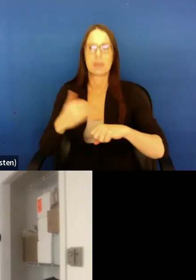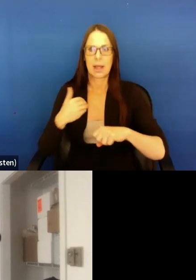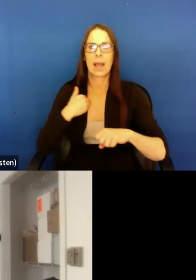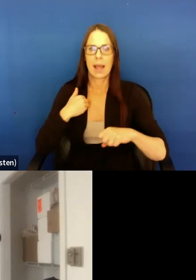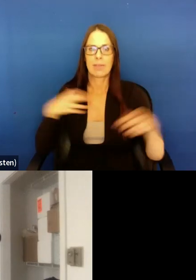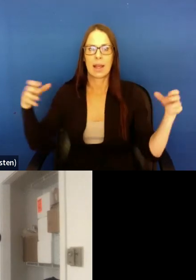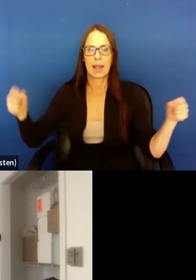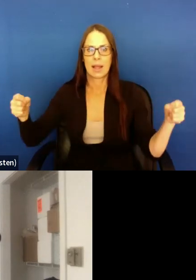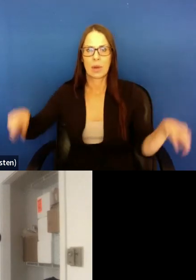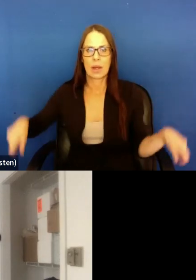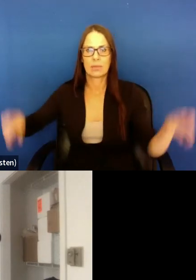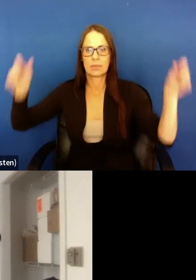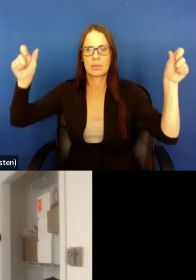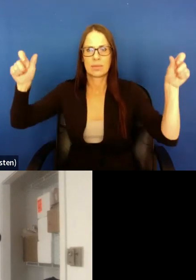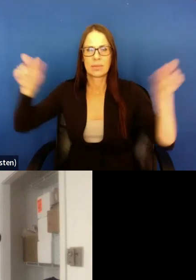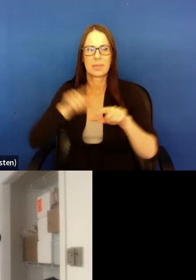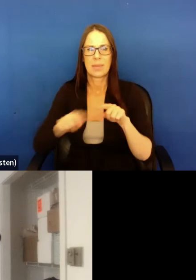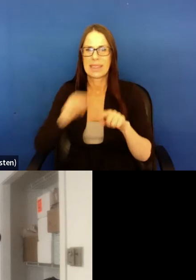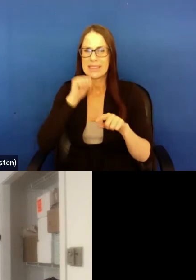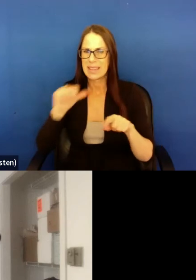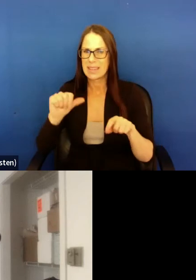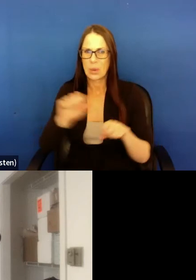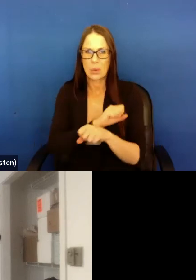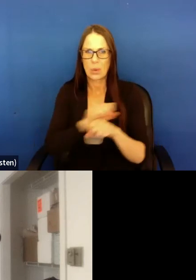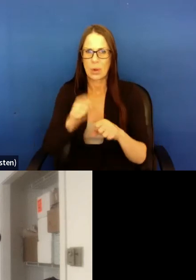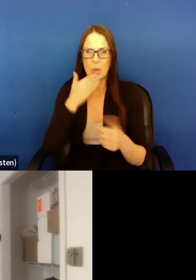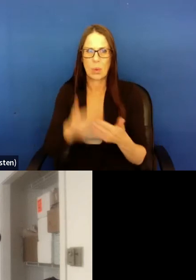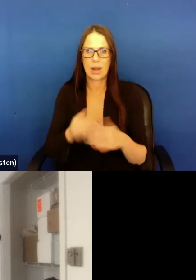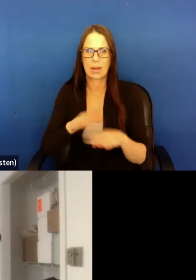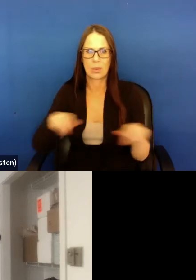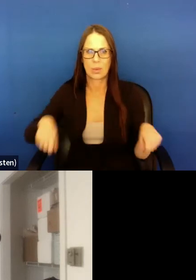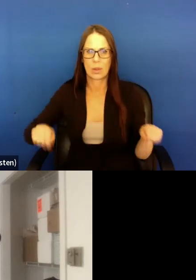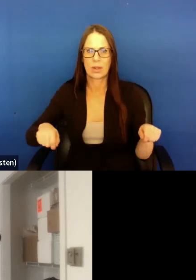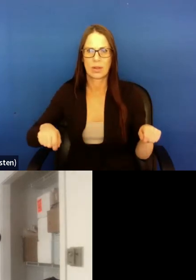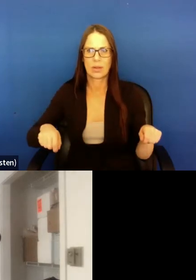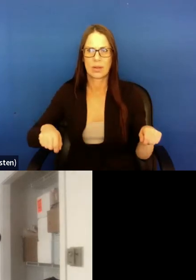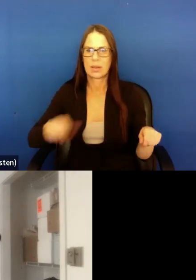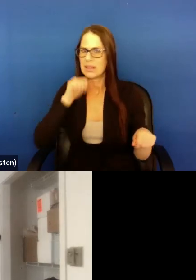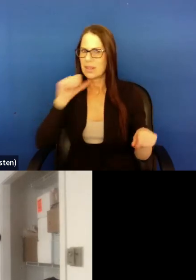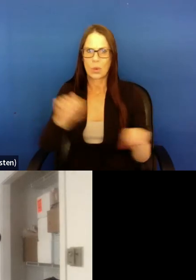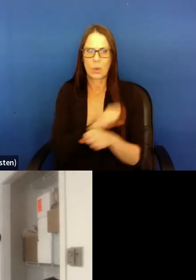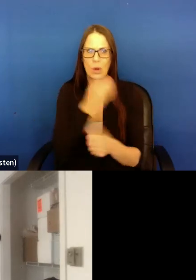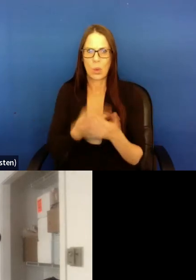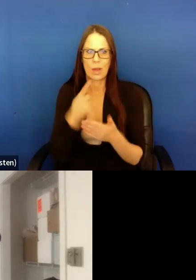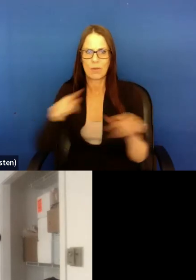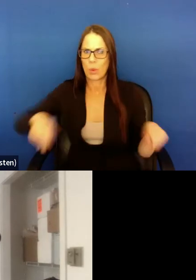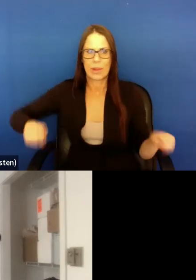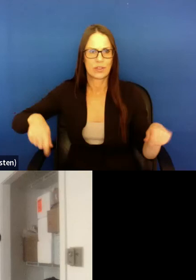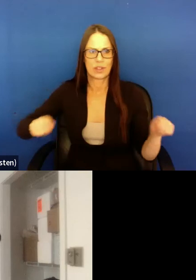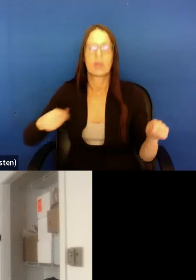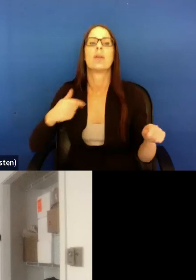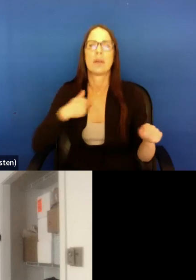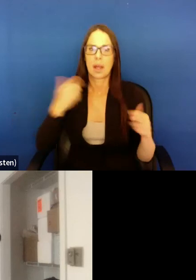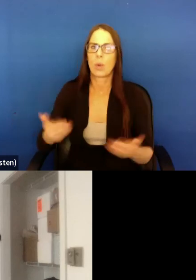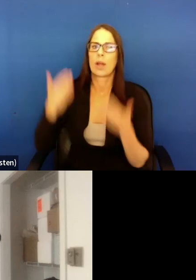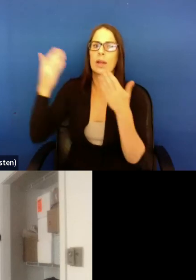ramp. It doesn't work too well. I'm a wheelchair user, so that's my perspective. It doesn't work super well for a wheelchair. I did bring it up to